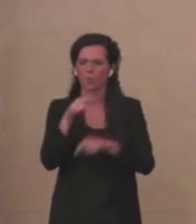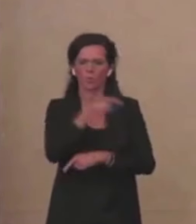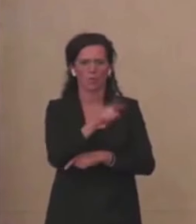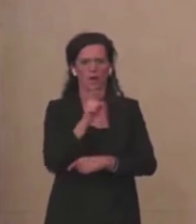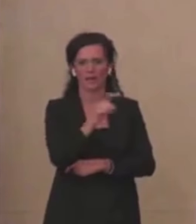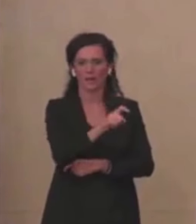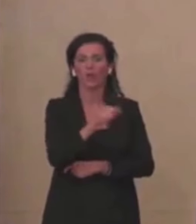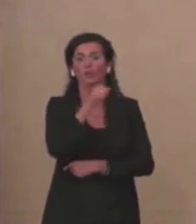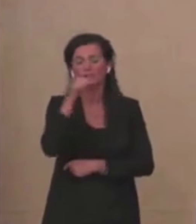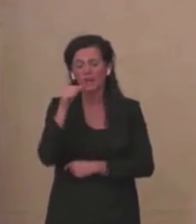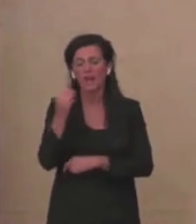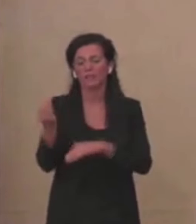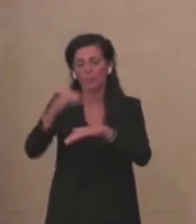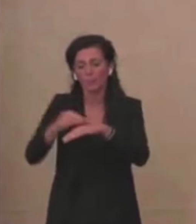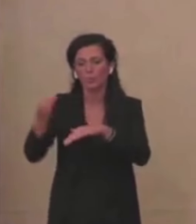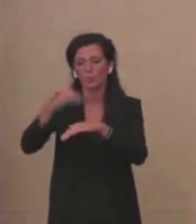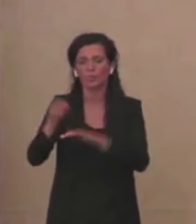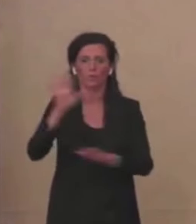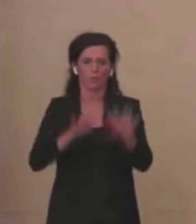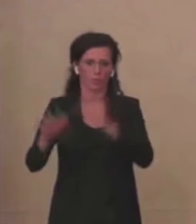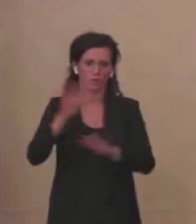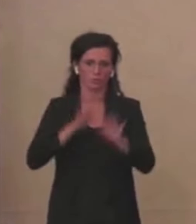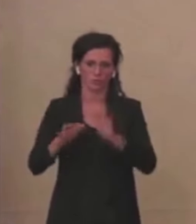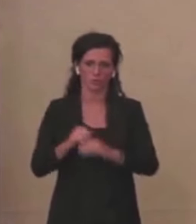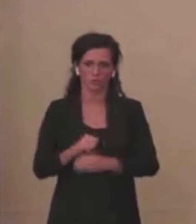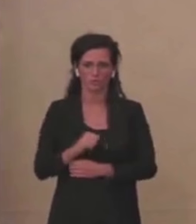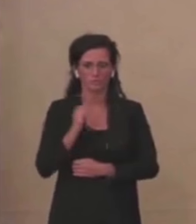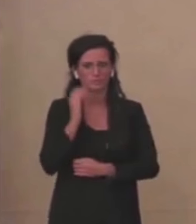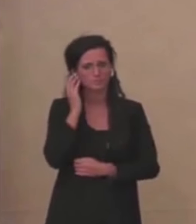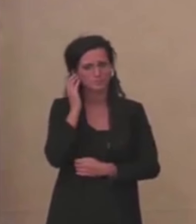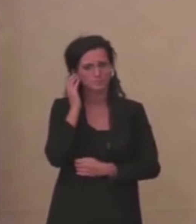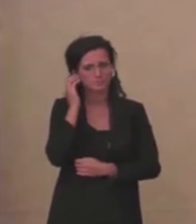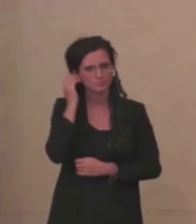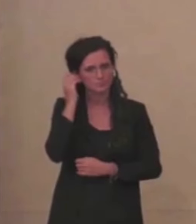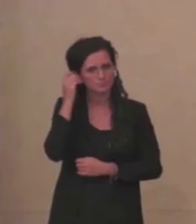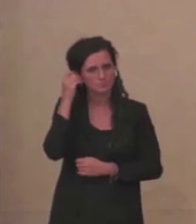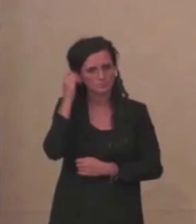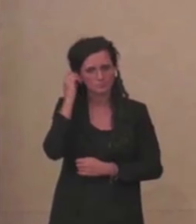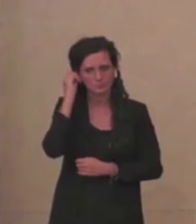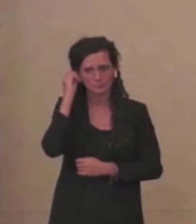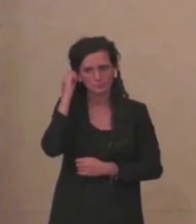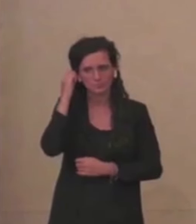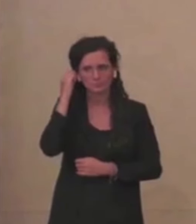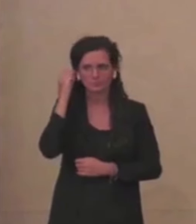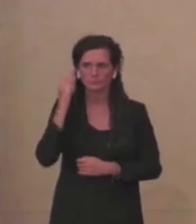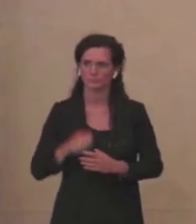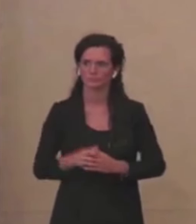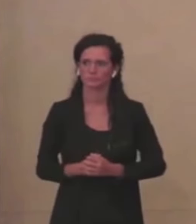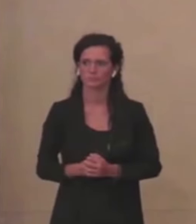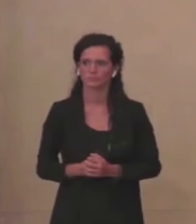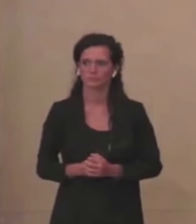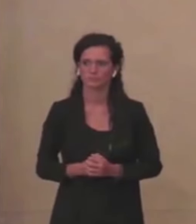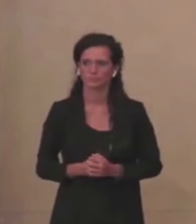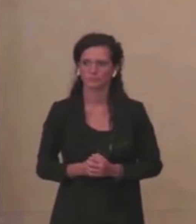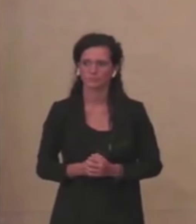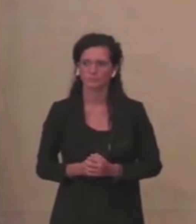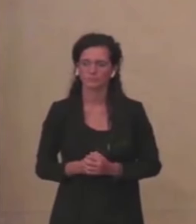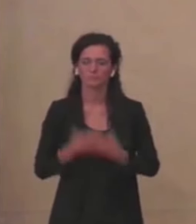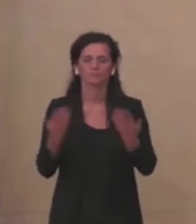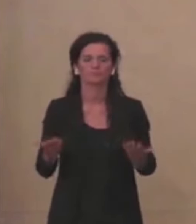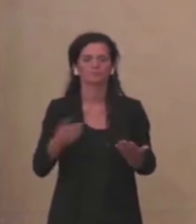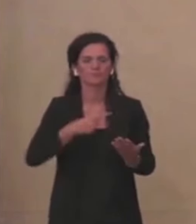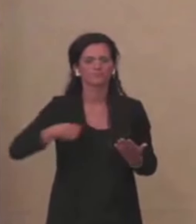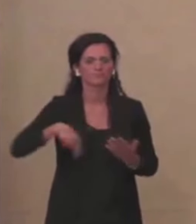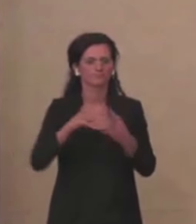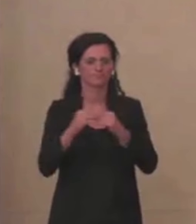So what do? We took all the severe, all the mild to